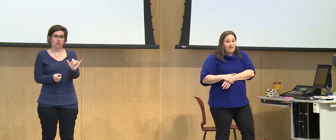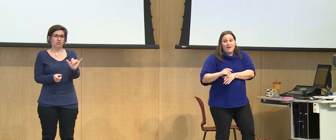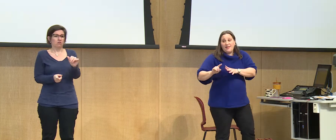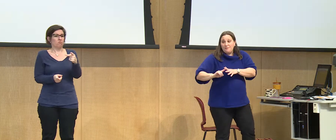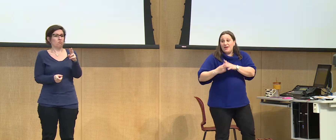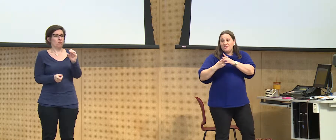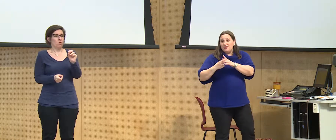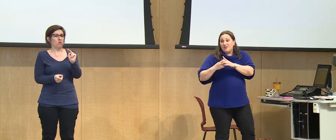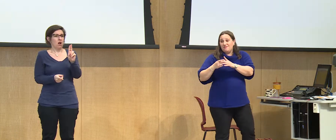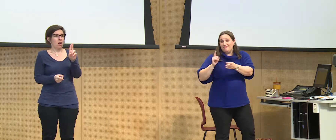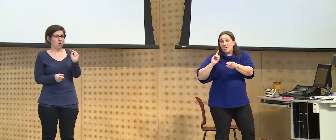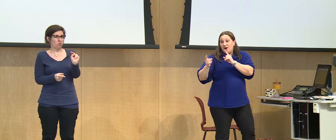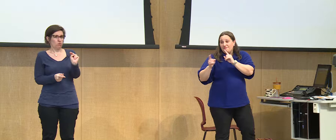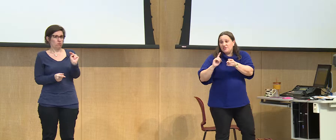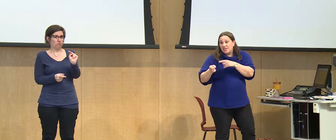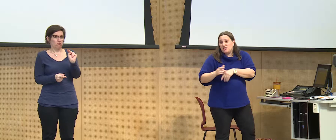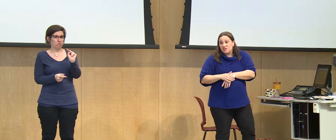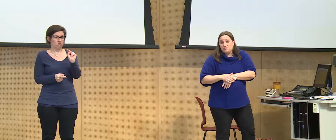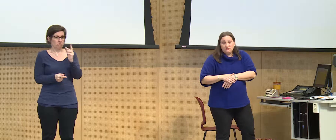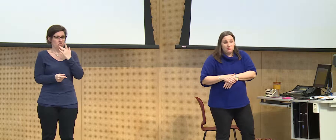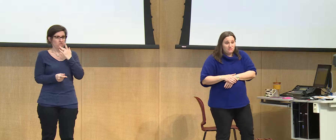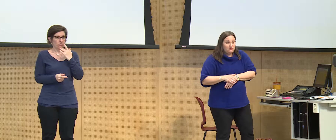And that might start a conversation.